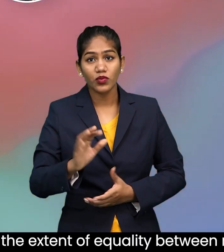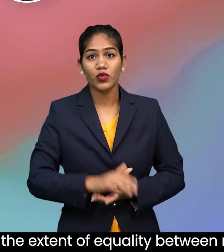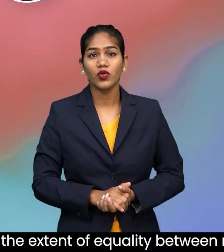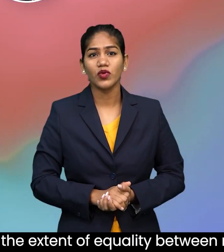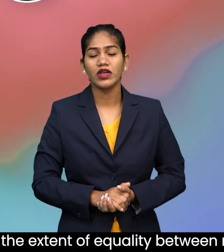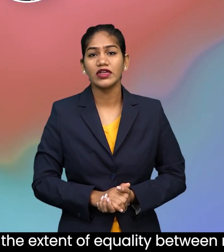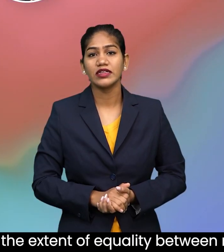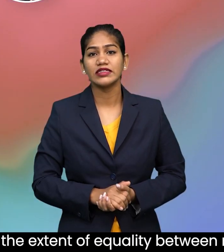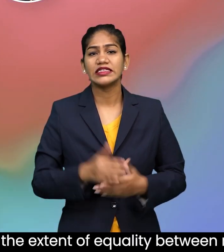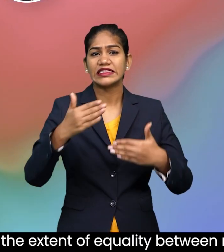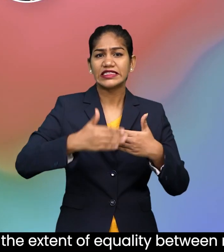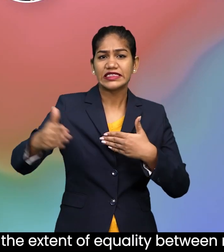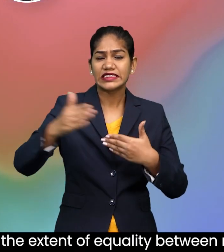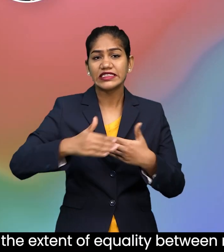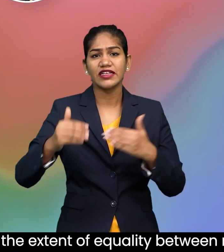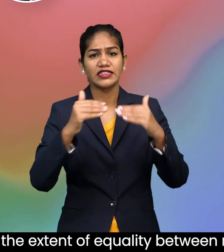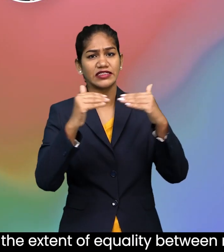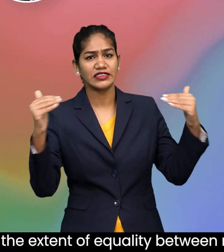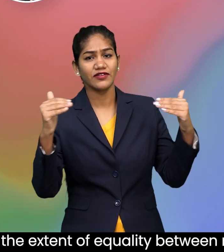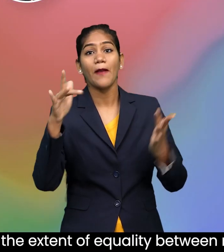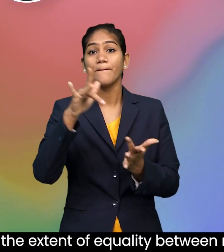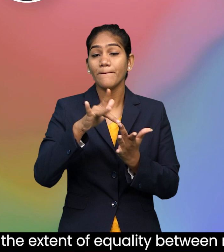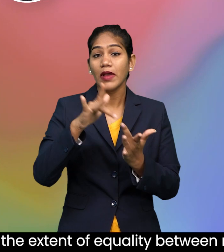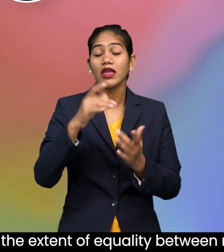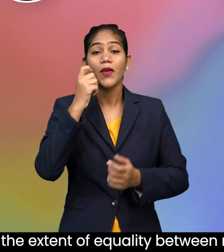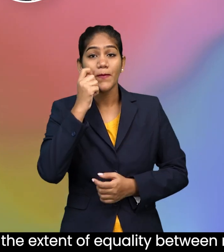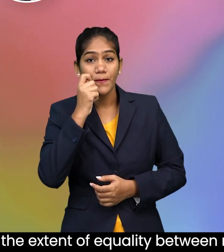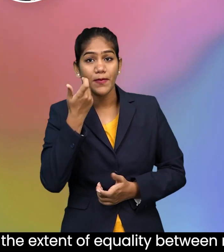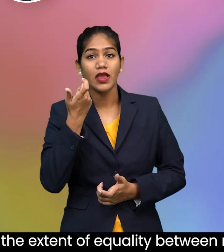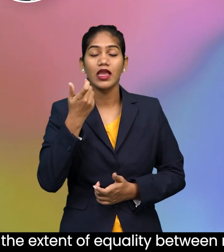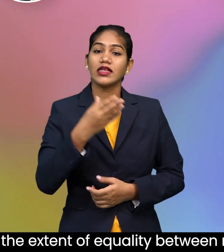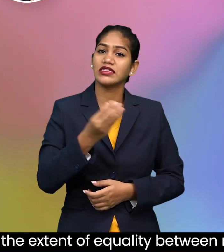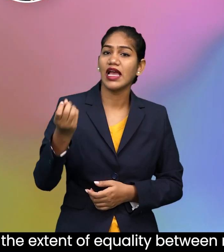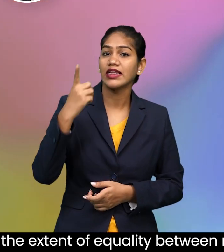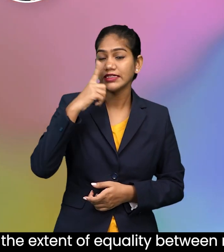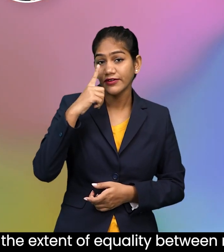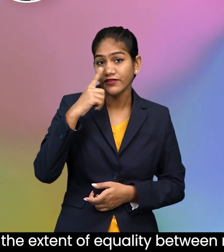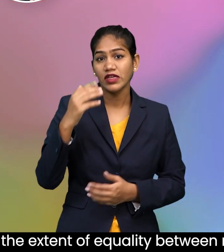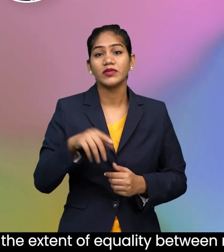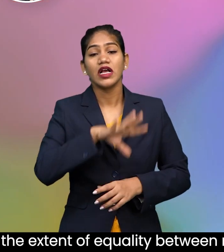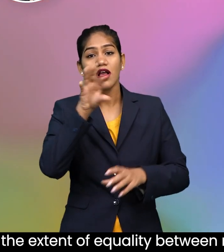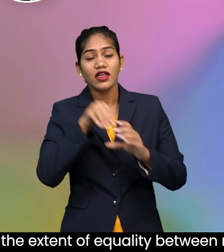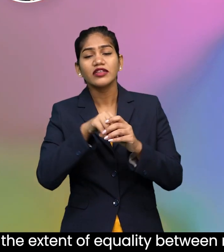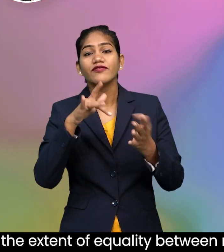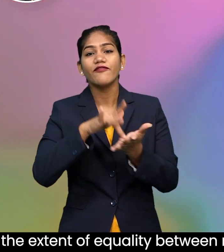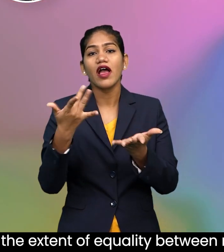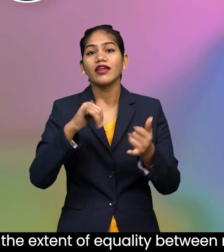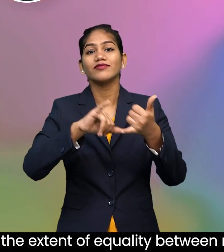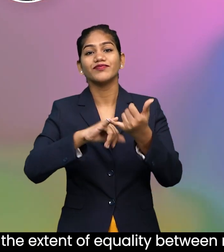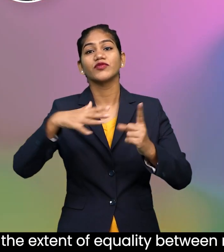of equality between males and females in a society at a